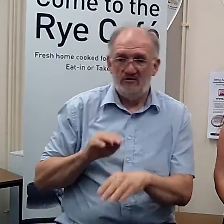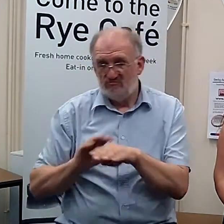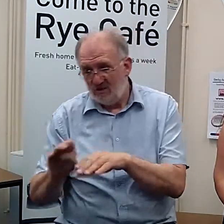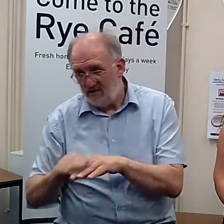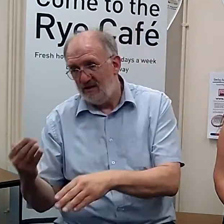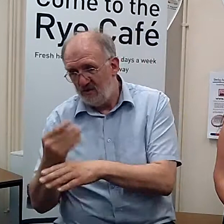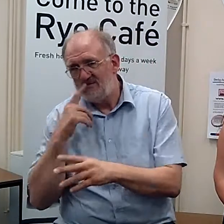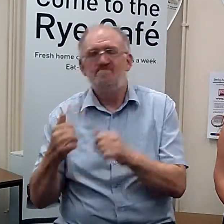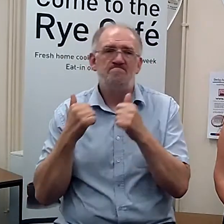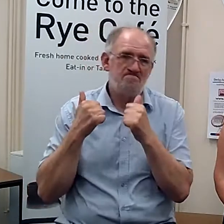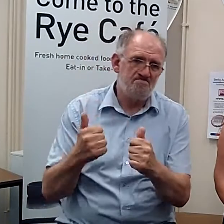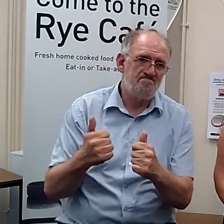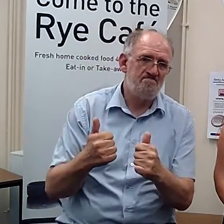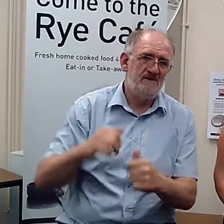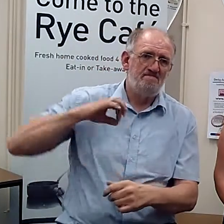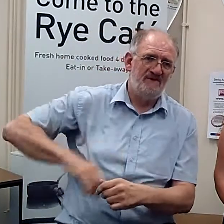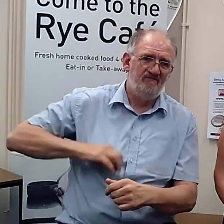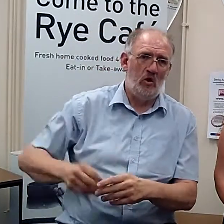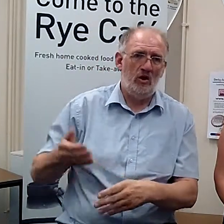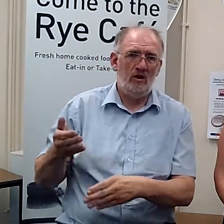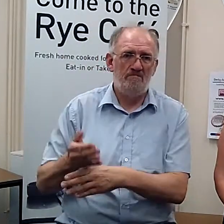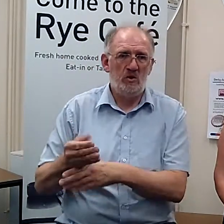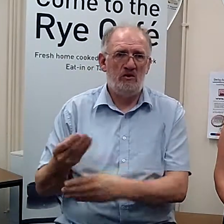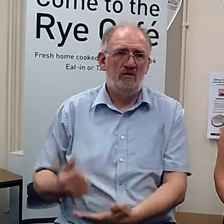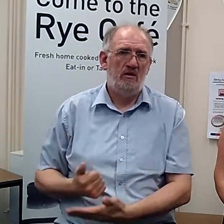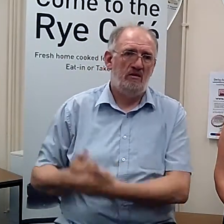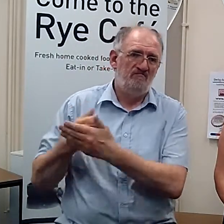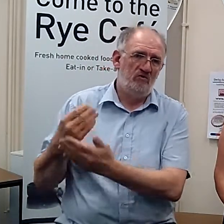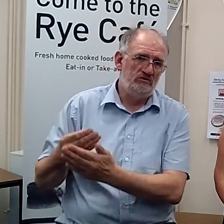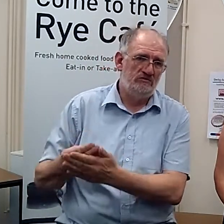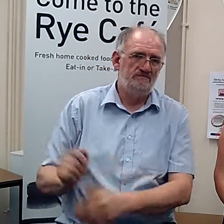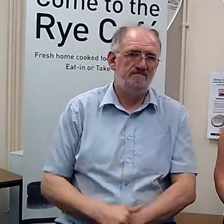we're looking for funding to be able to pay for this.